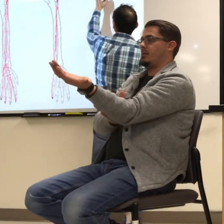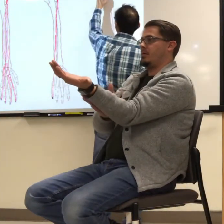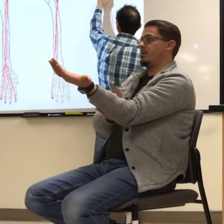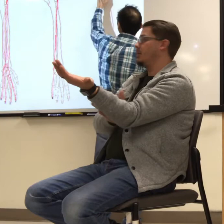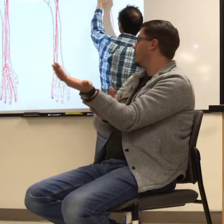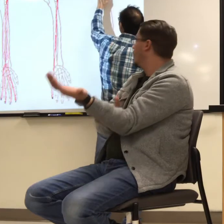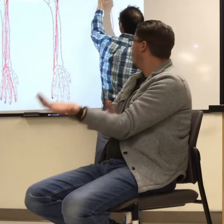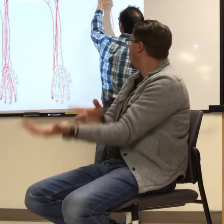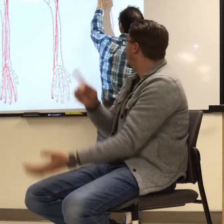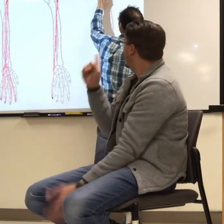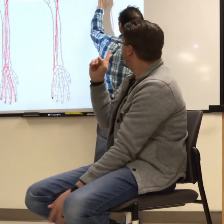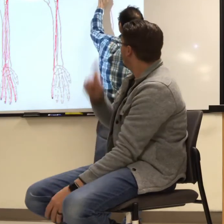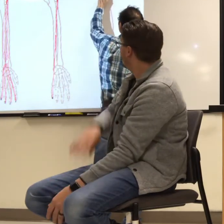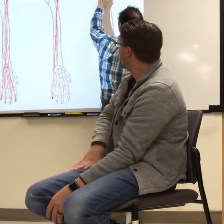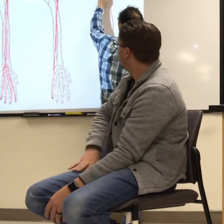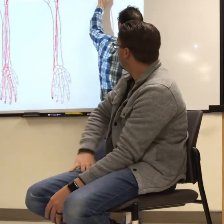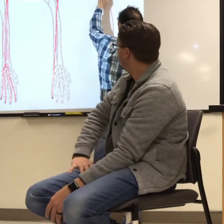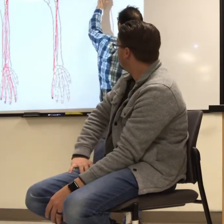here again.